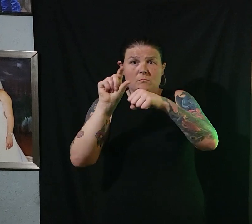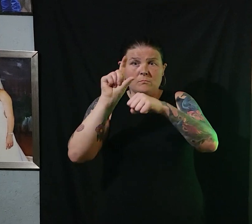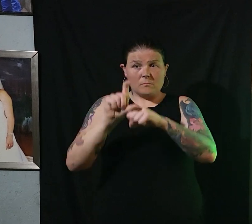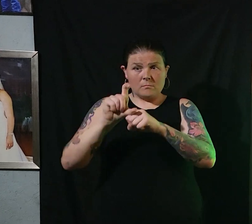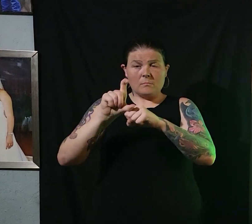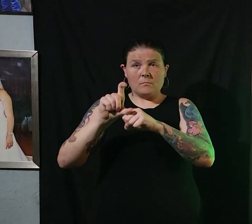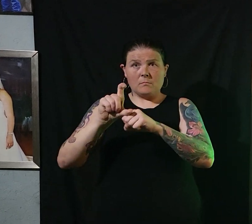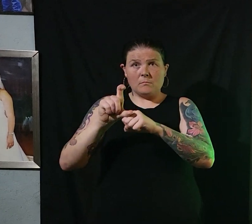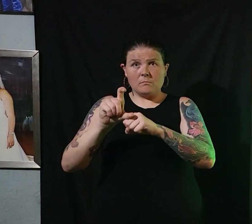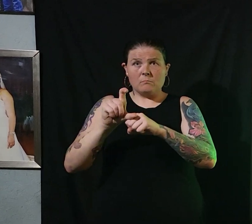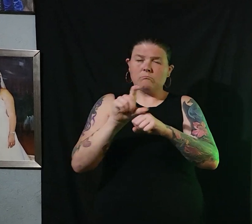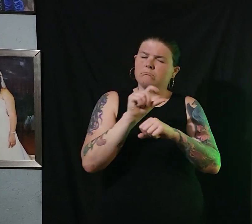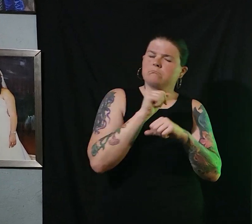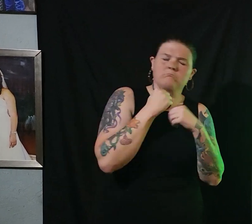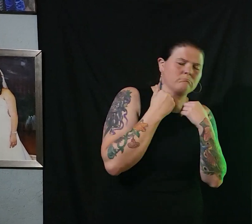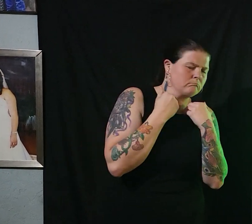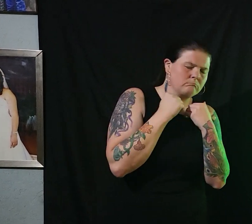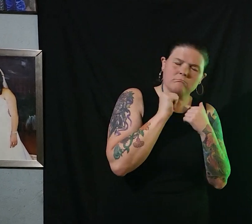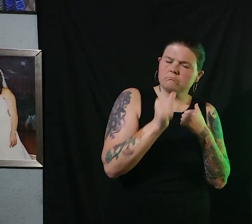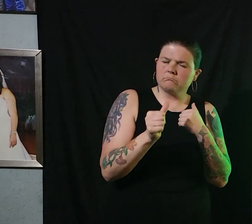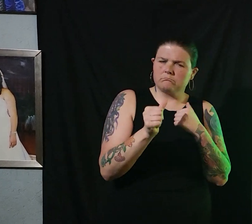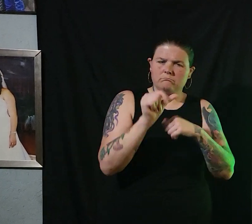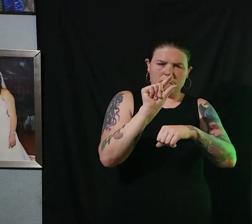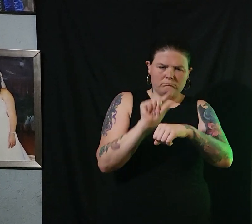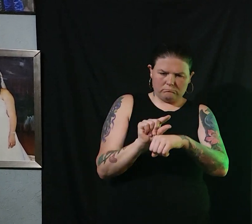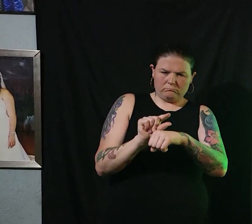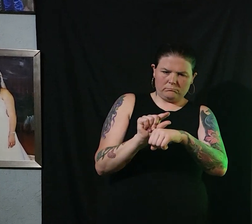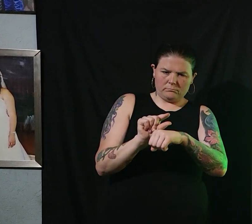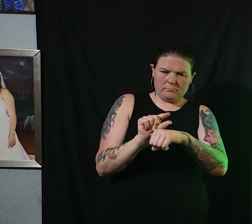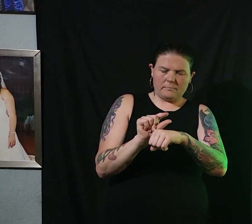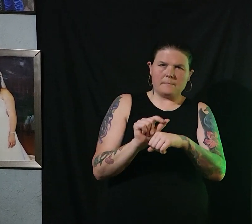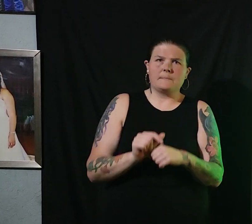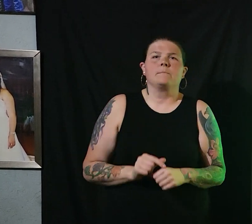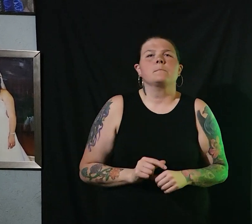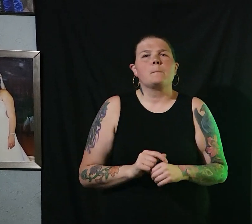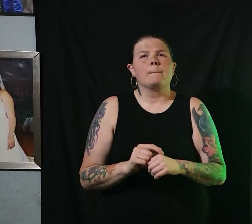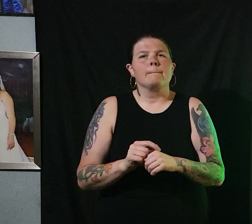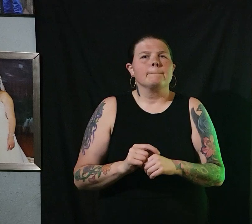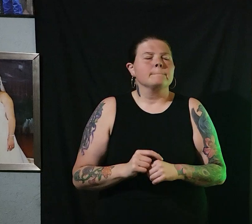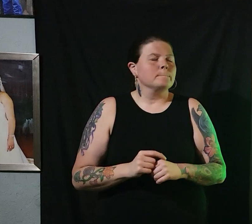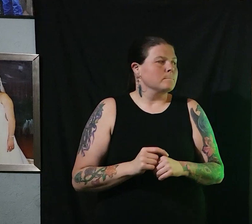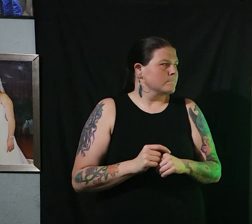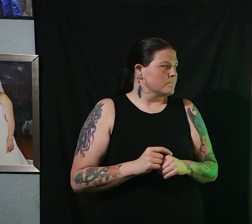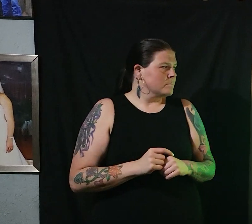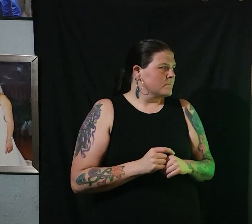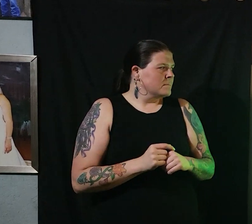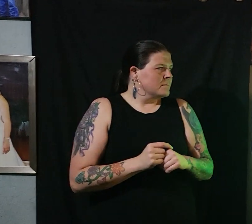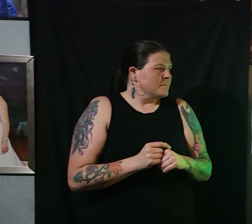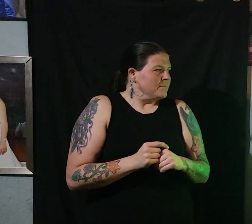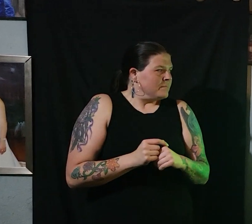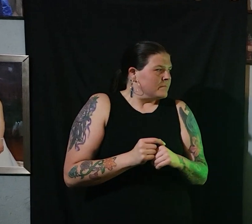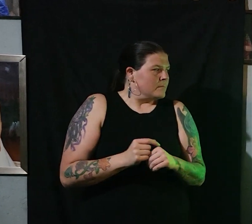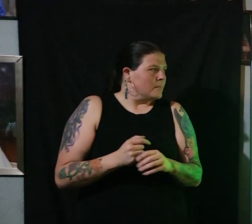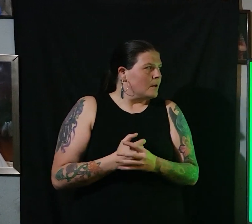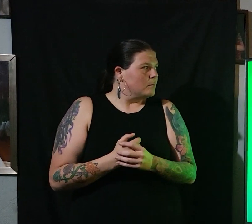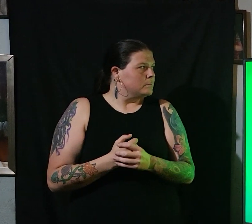capitalize letters and when to leave letters lowercase.